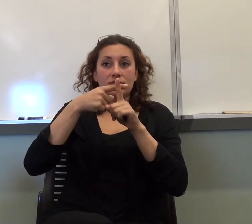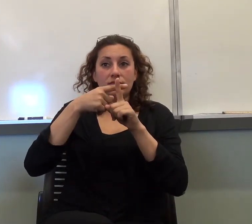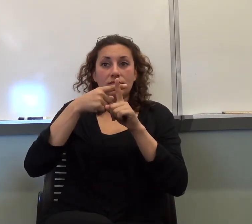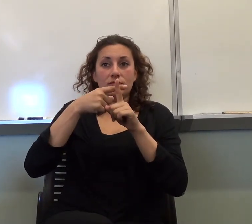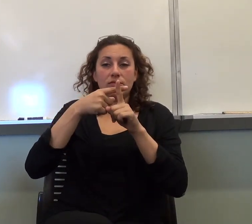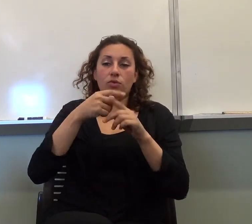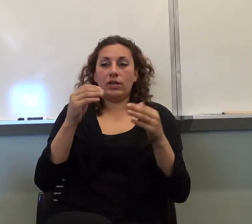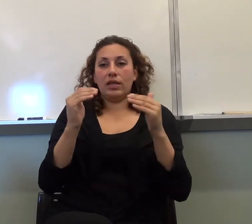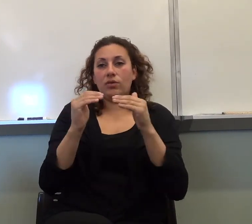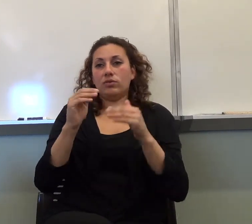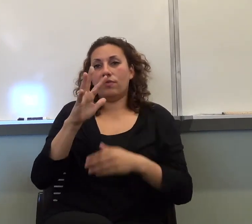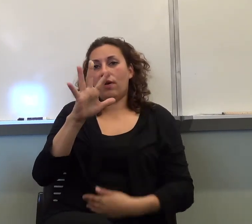5.2.